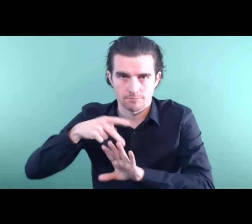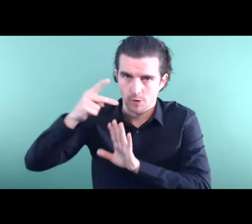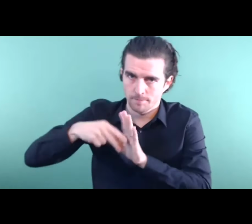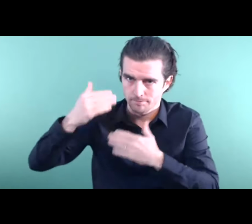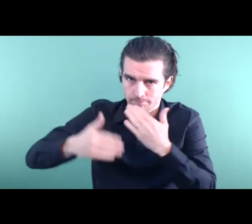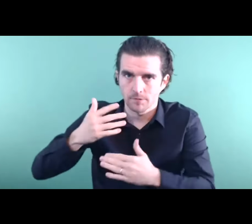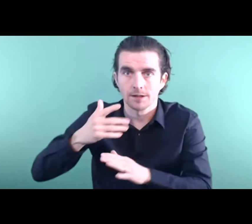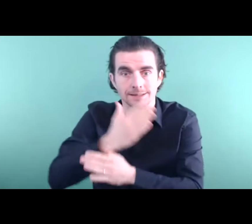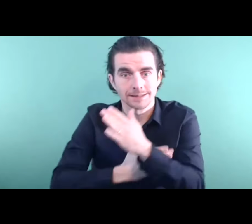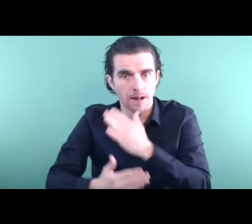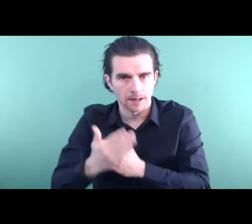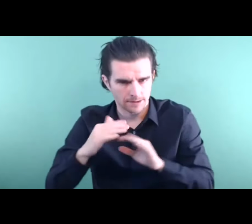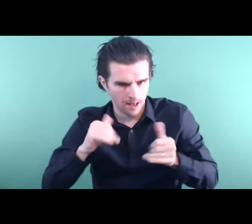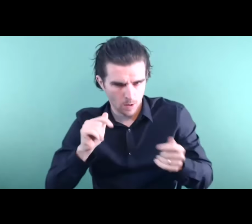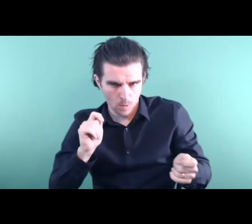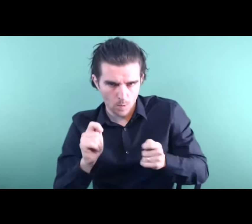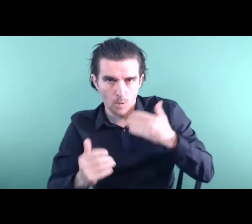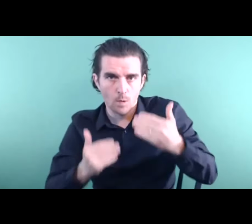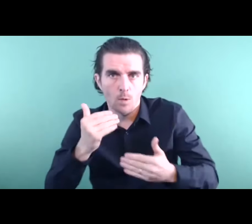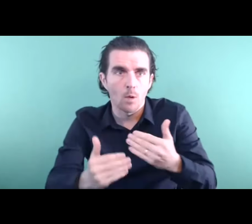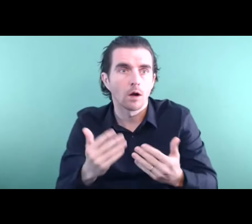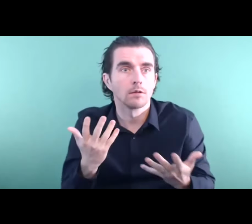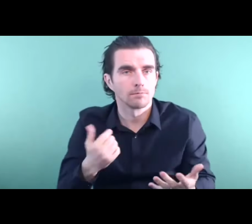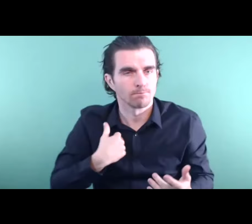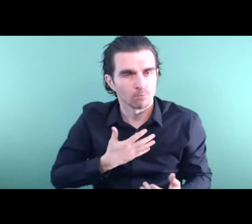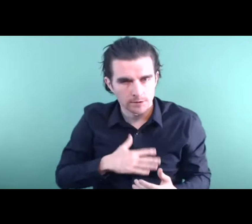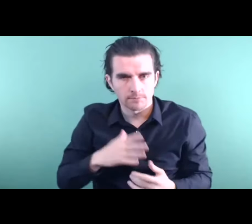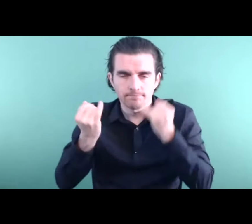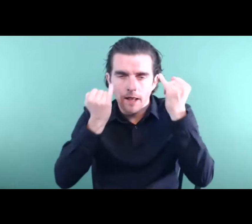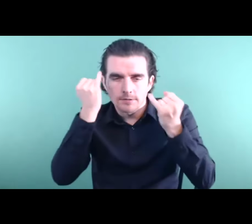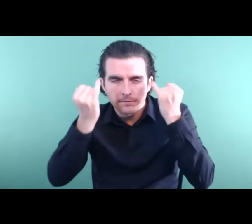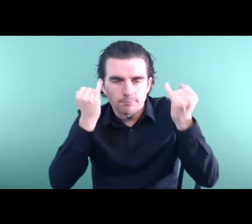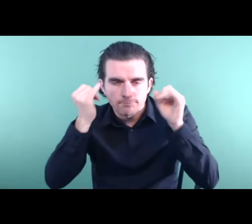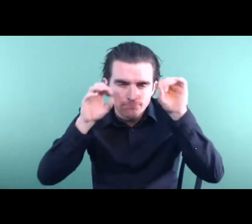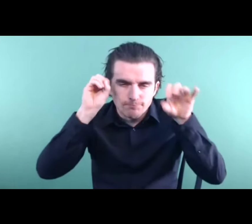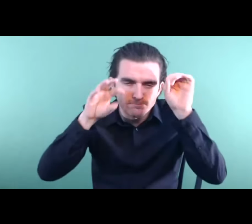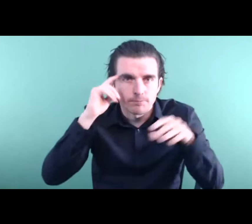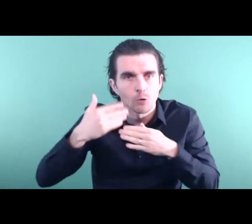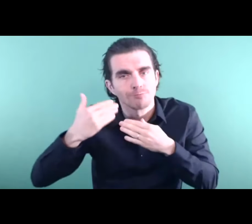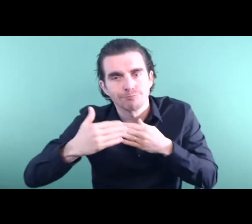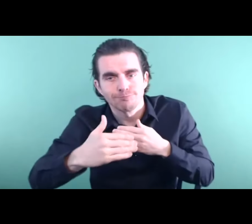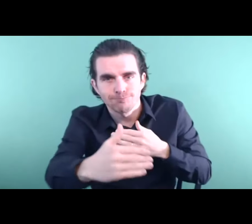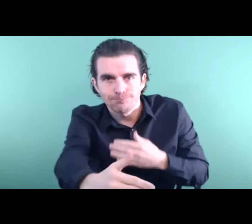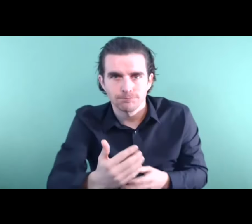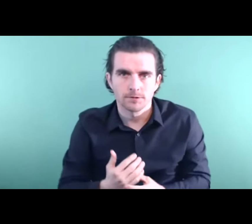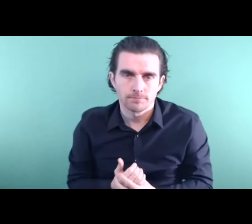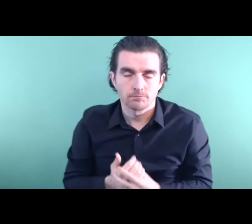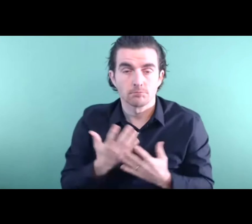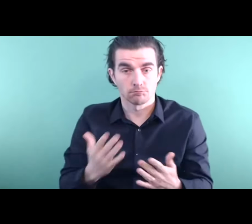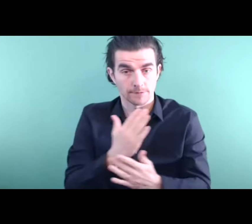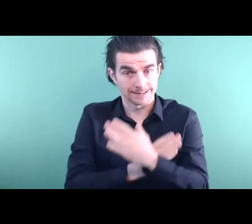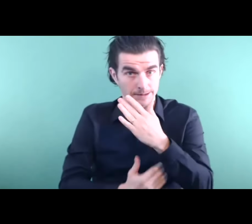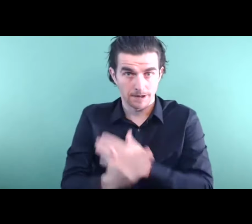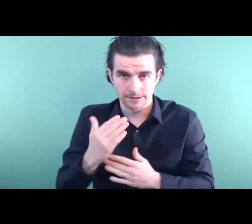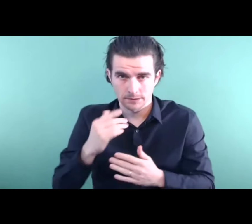course, the European Union is party to the United Nations Convention on the Rights of Persons with Disability, and in this capacity